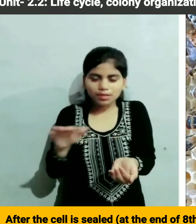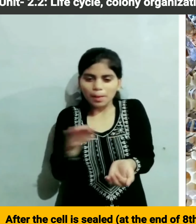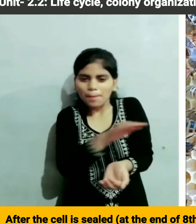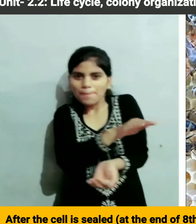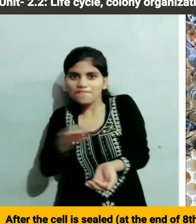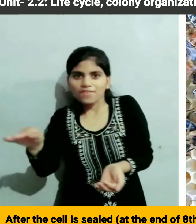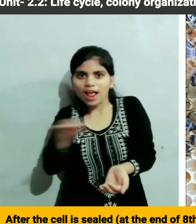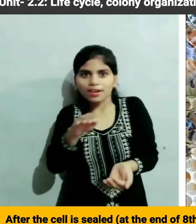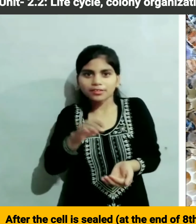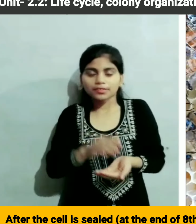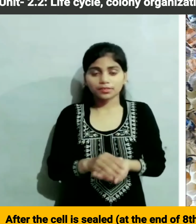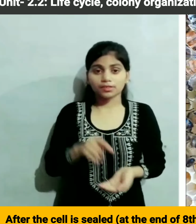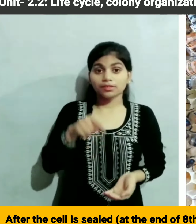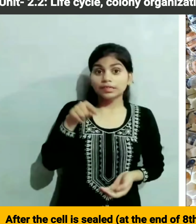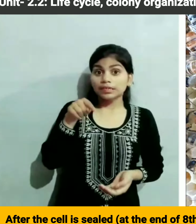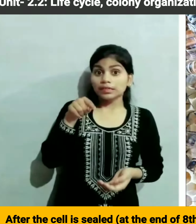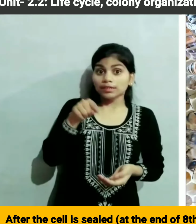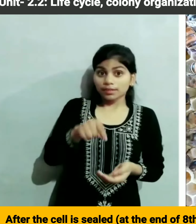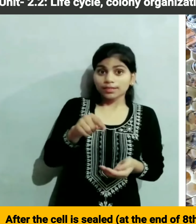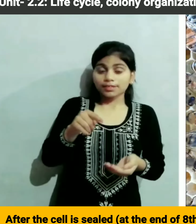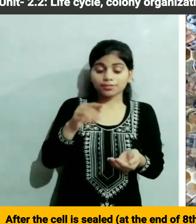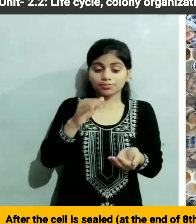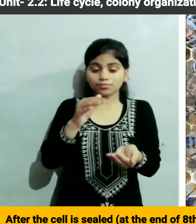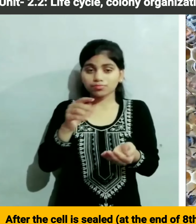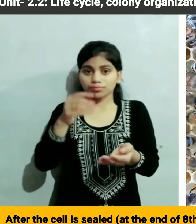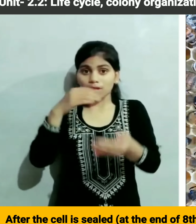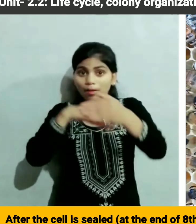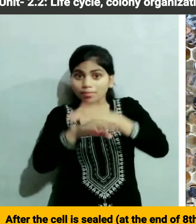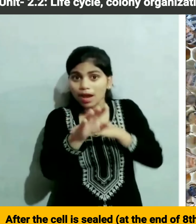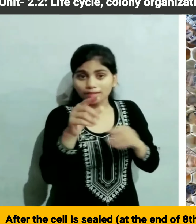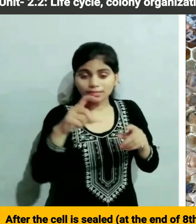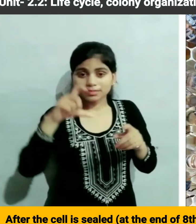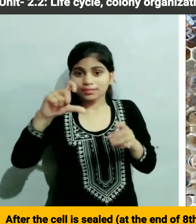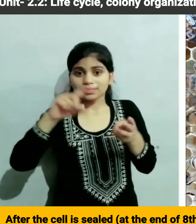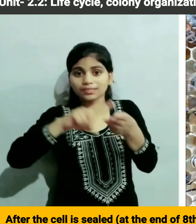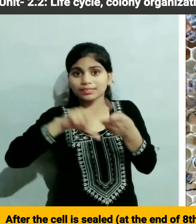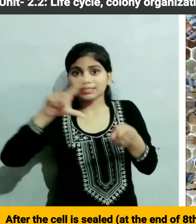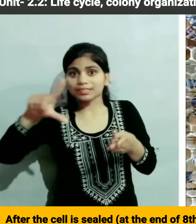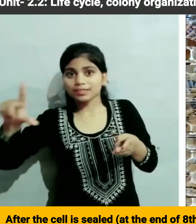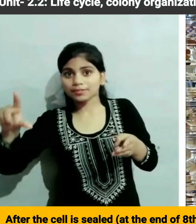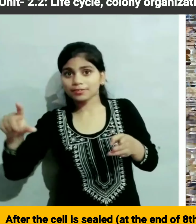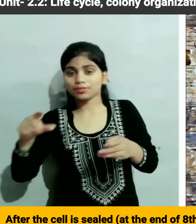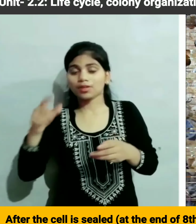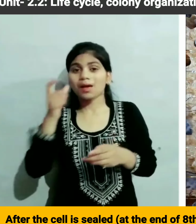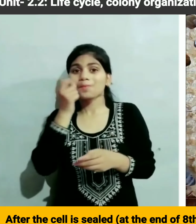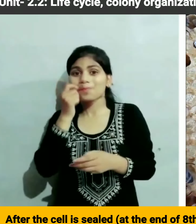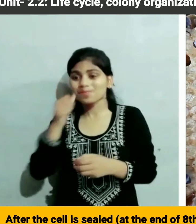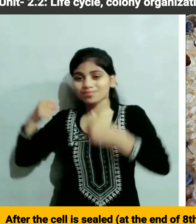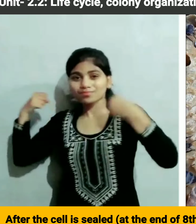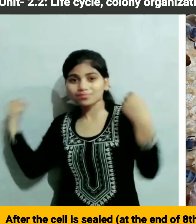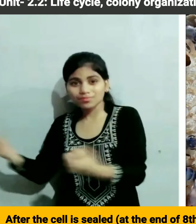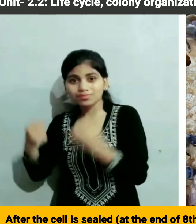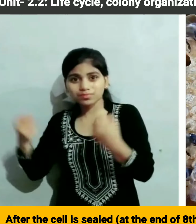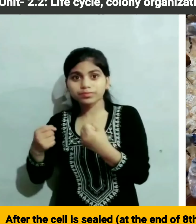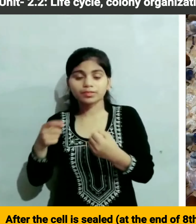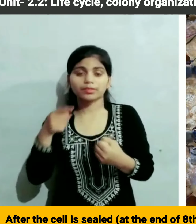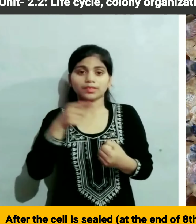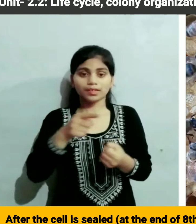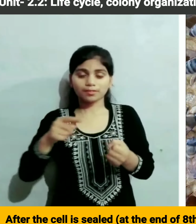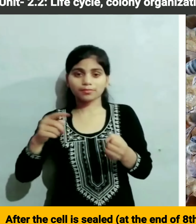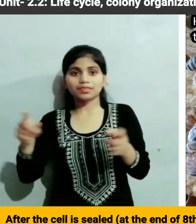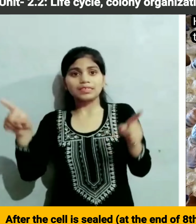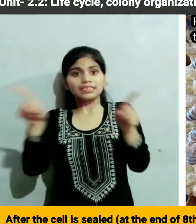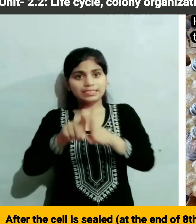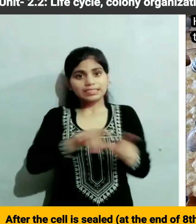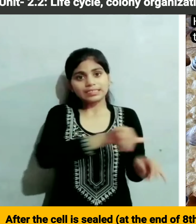whereas cell caps of drone brood are raised dome shaped.